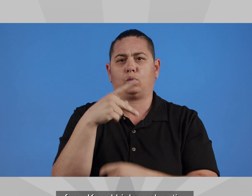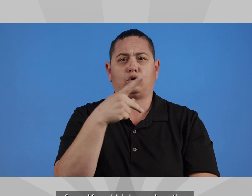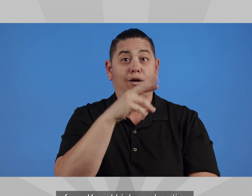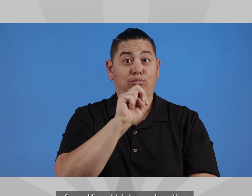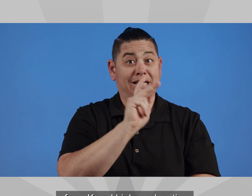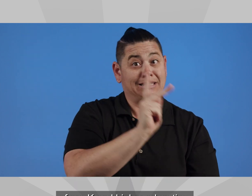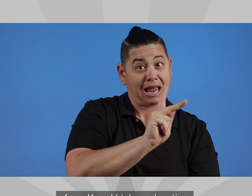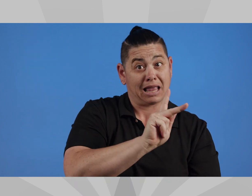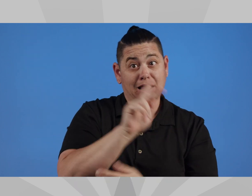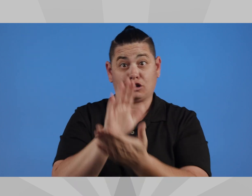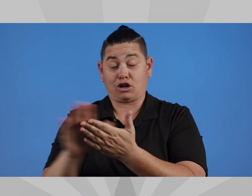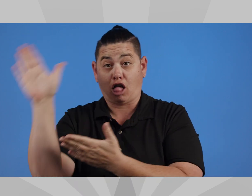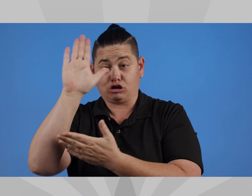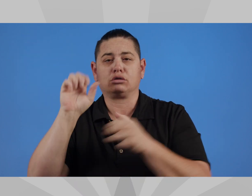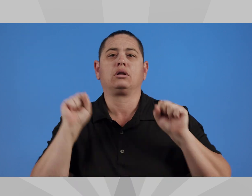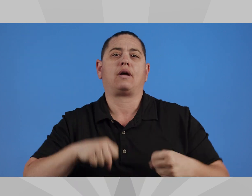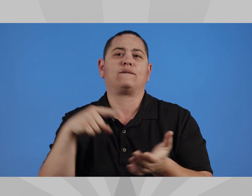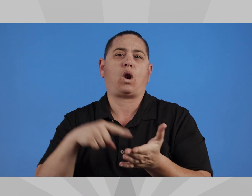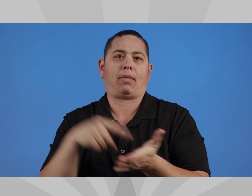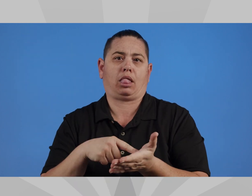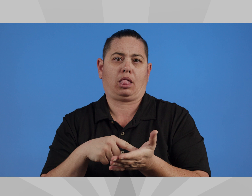and higher education.